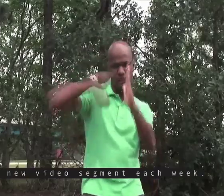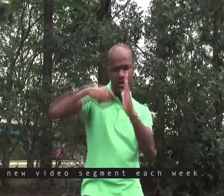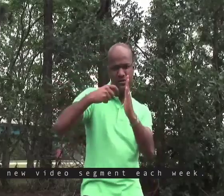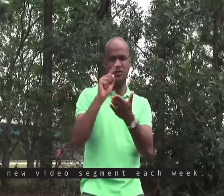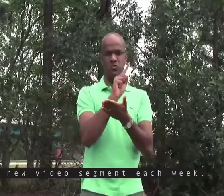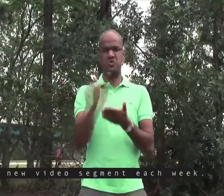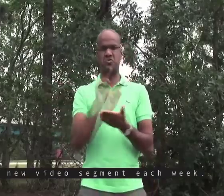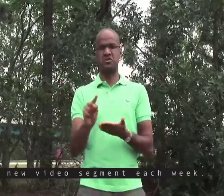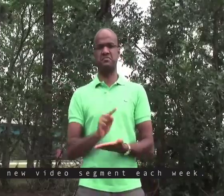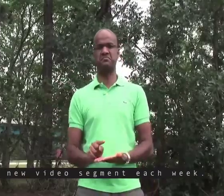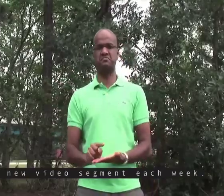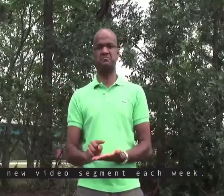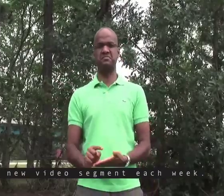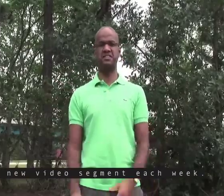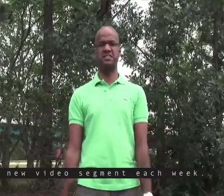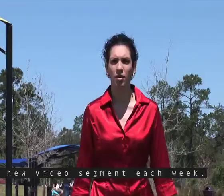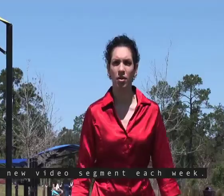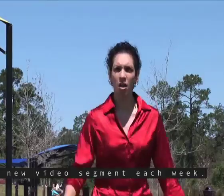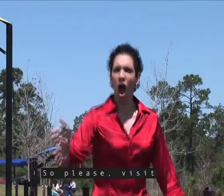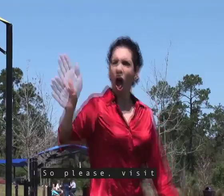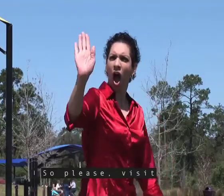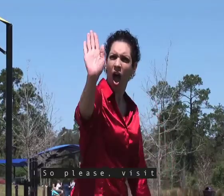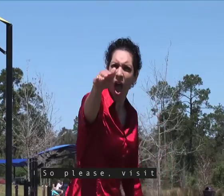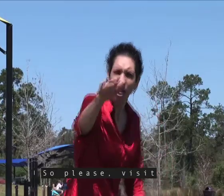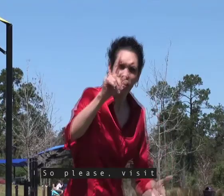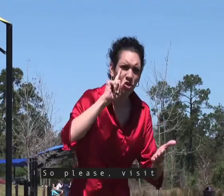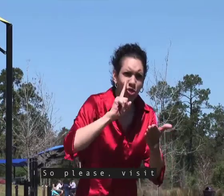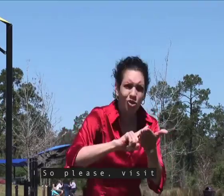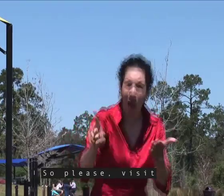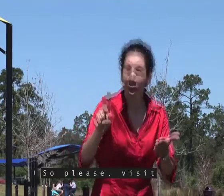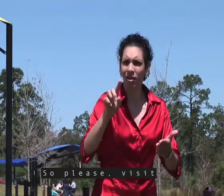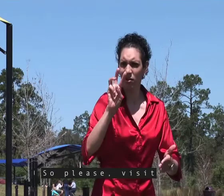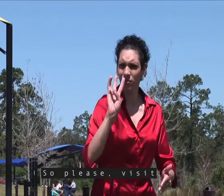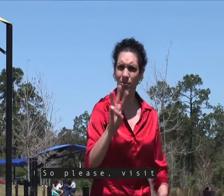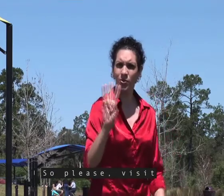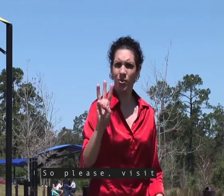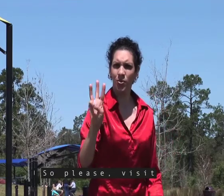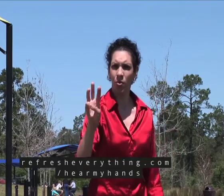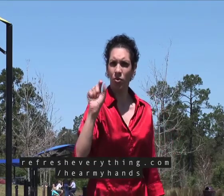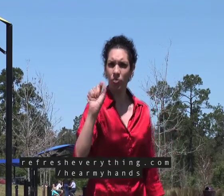each week. So please, visit